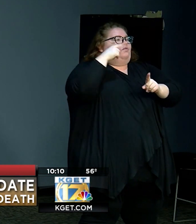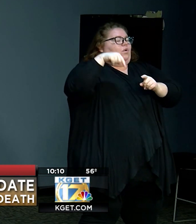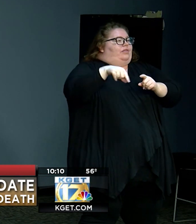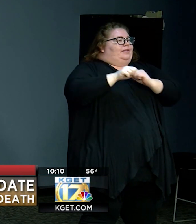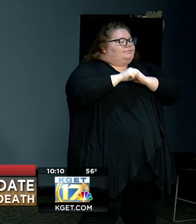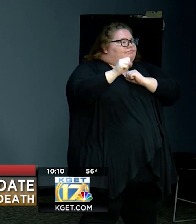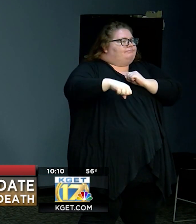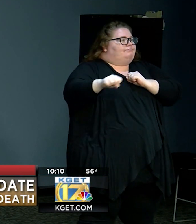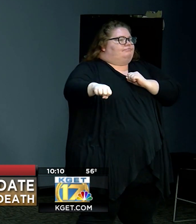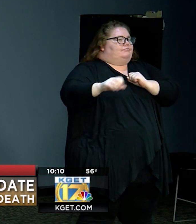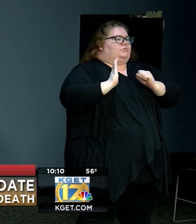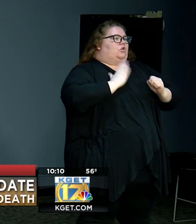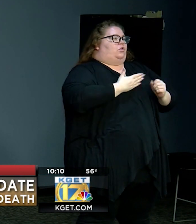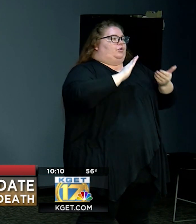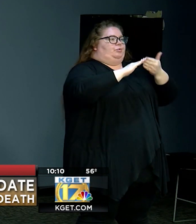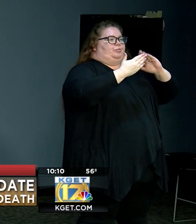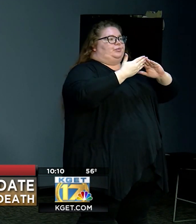community.